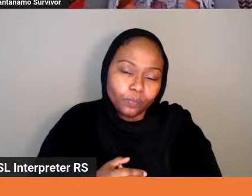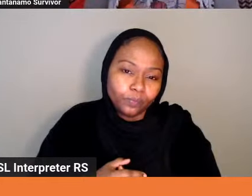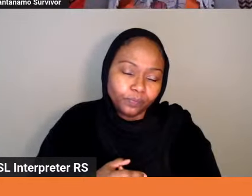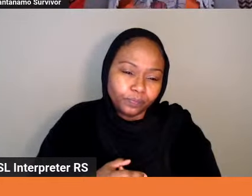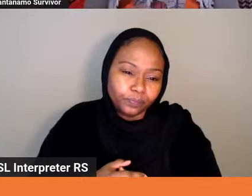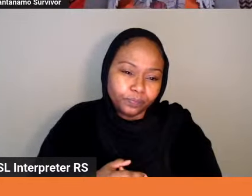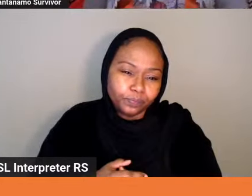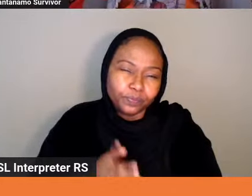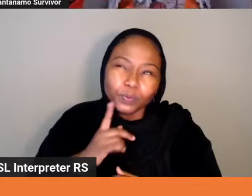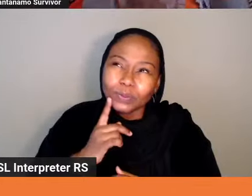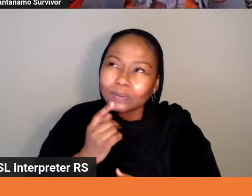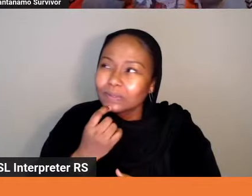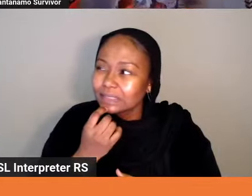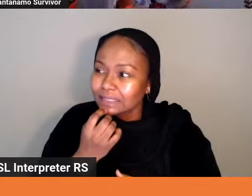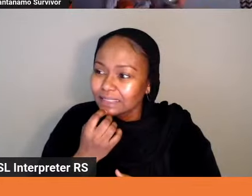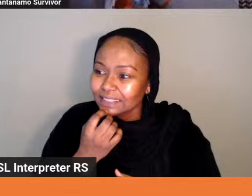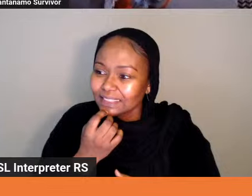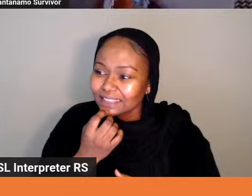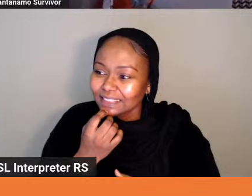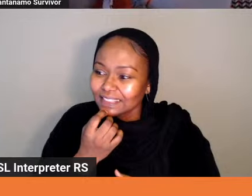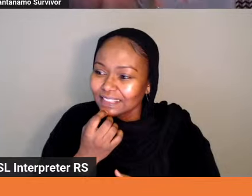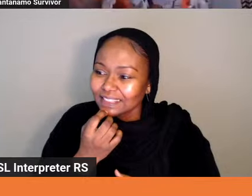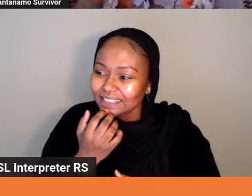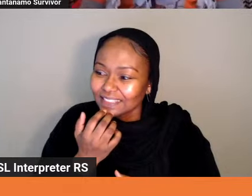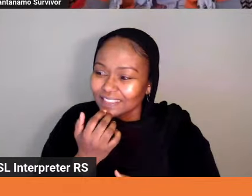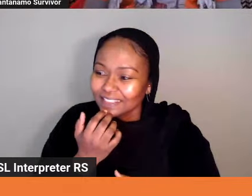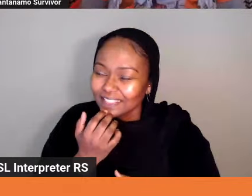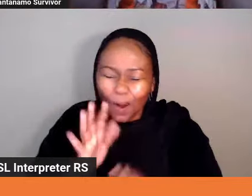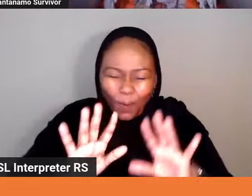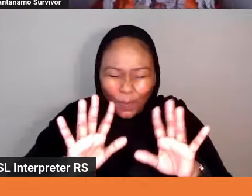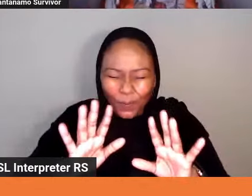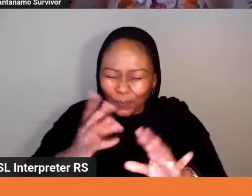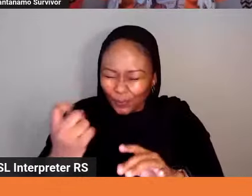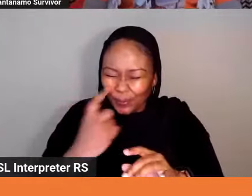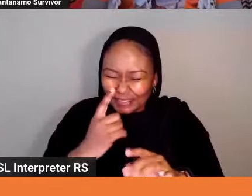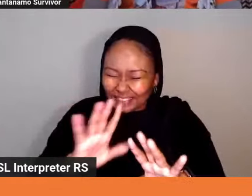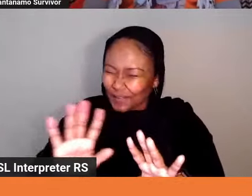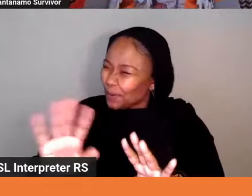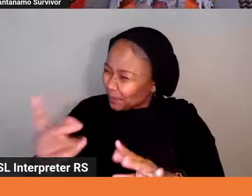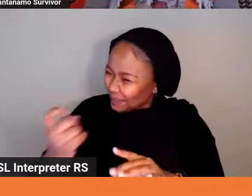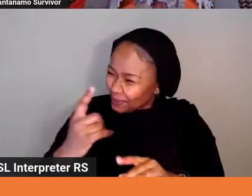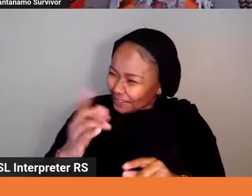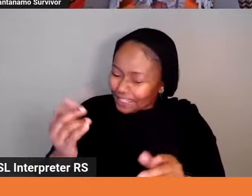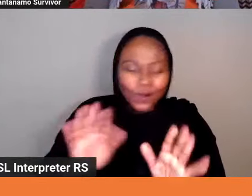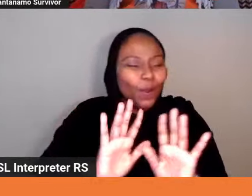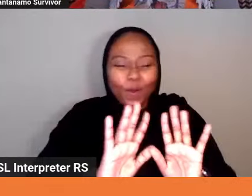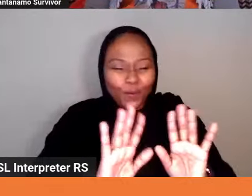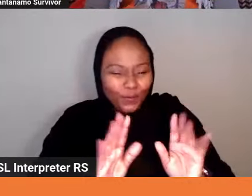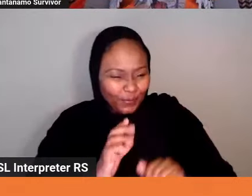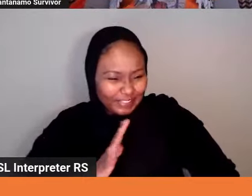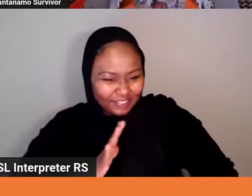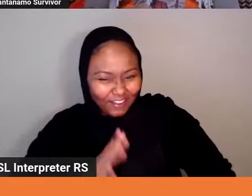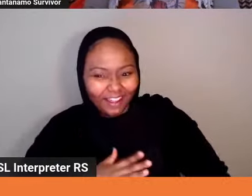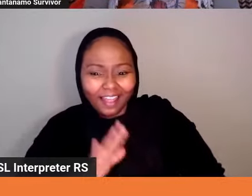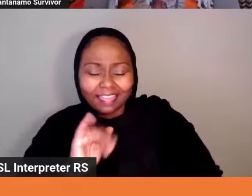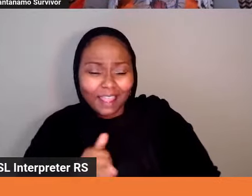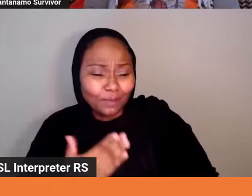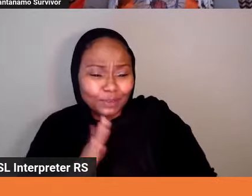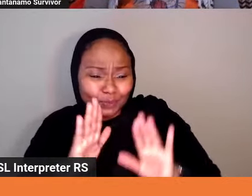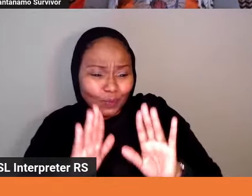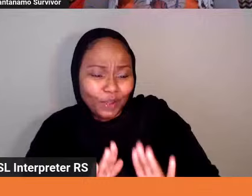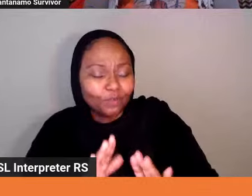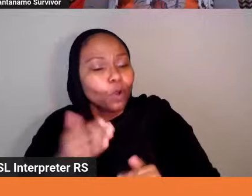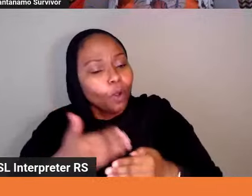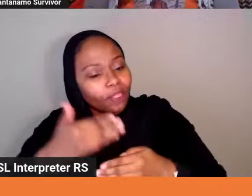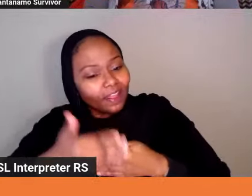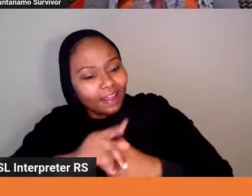what else? I went away from the question, sorry. No, that's great. Mansoor, and actually that's a great segue to the next